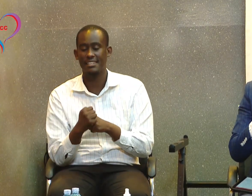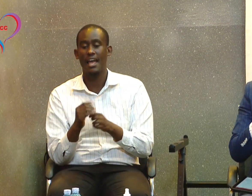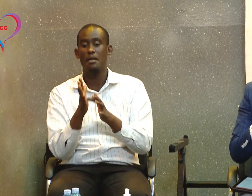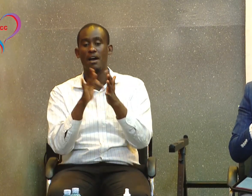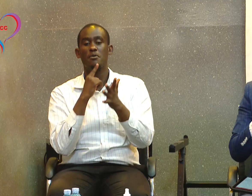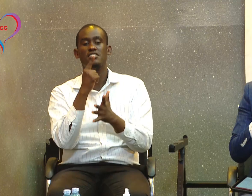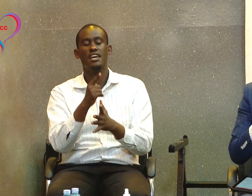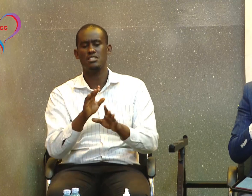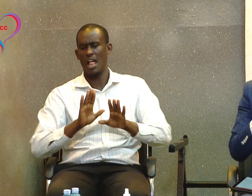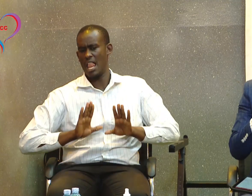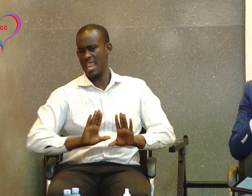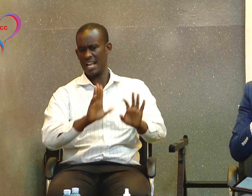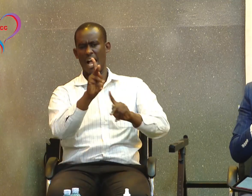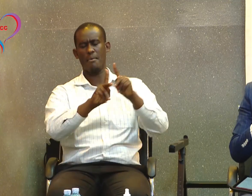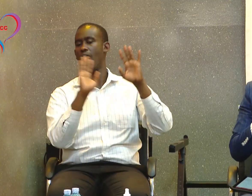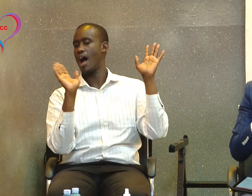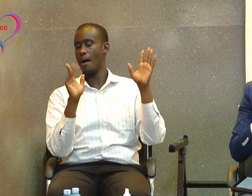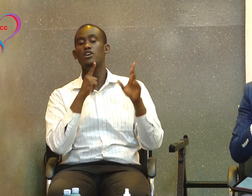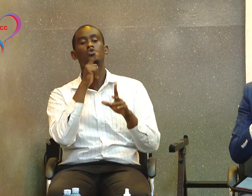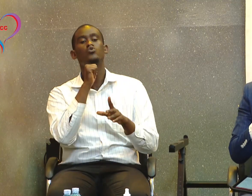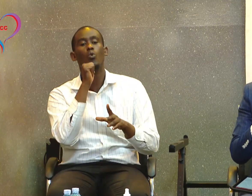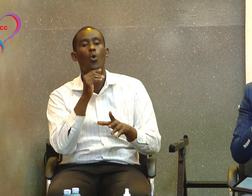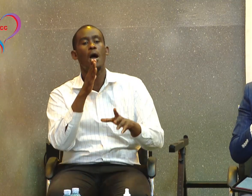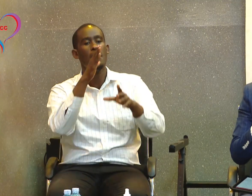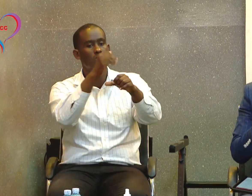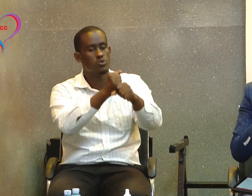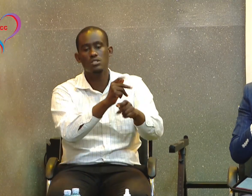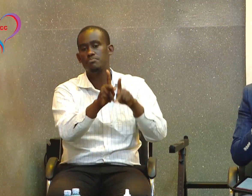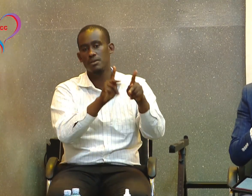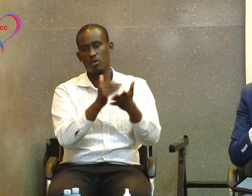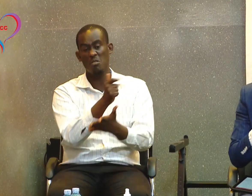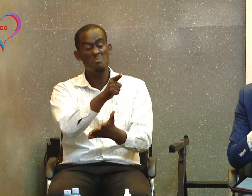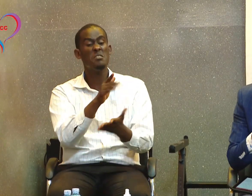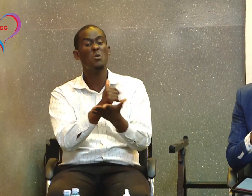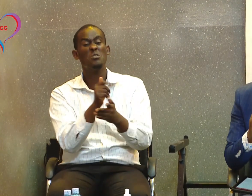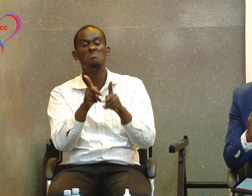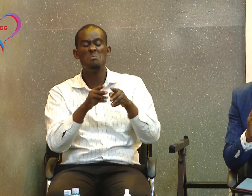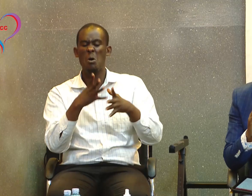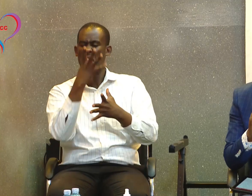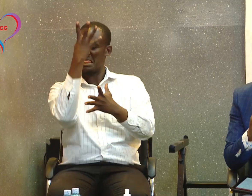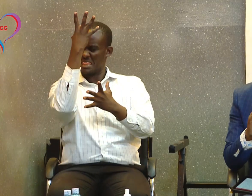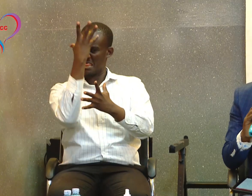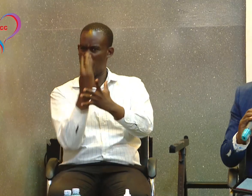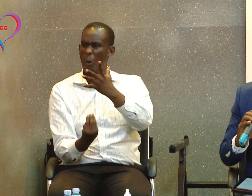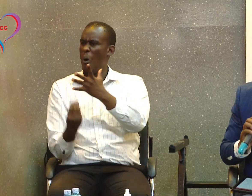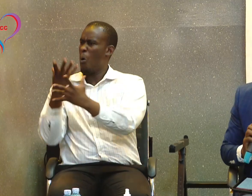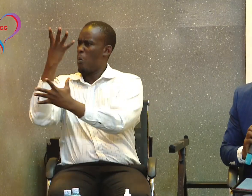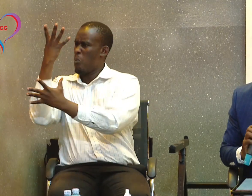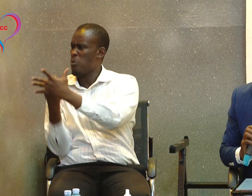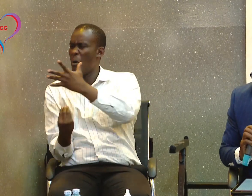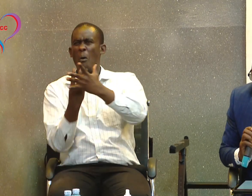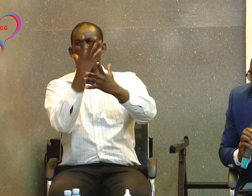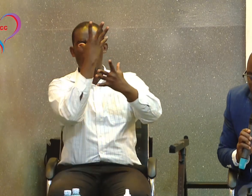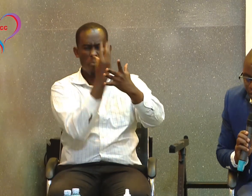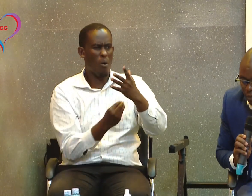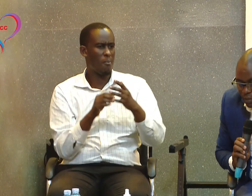us not to put our trust in them. They will disappoint. What we do is disappointing. Oina kutegeera abantu